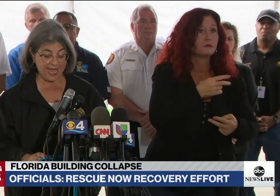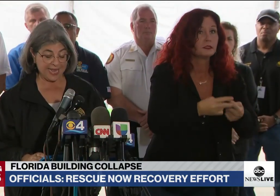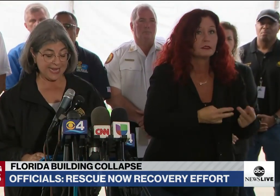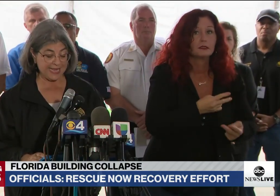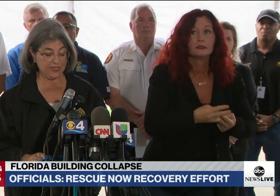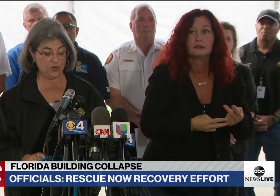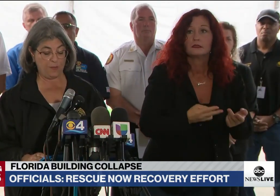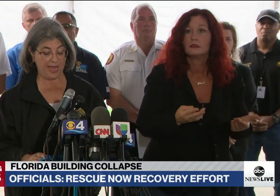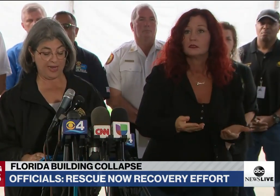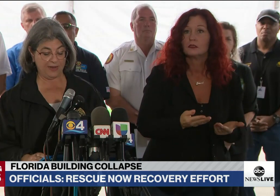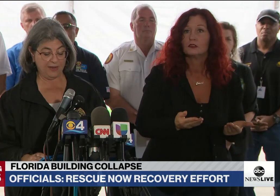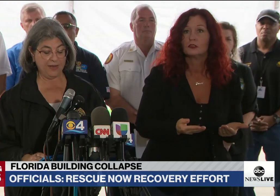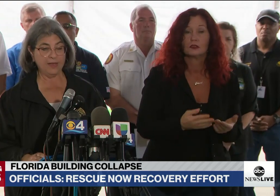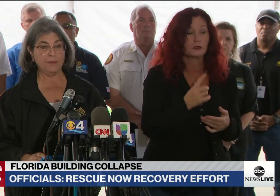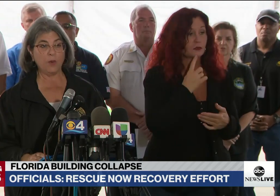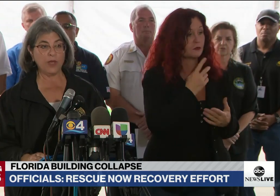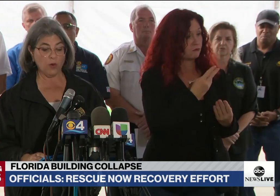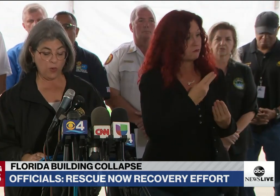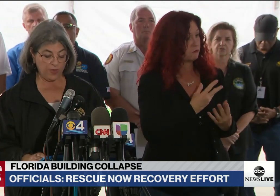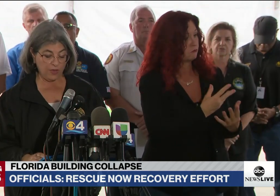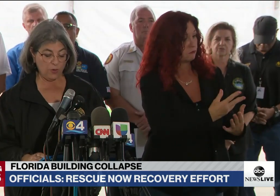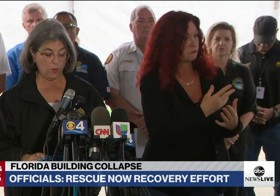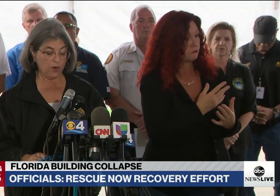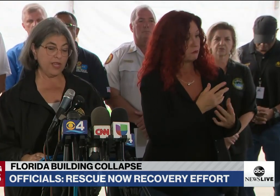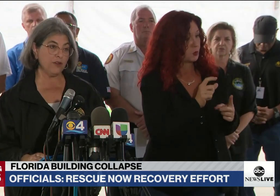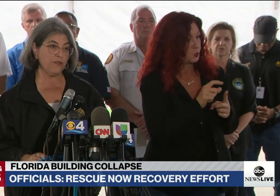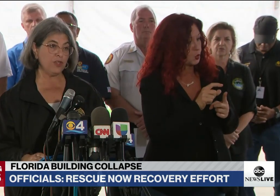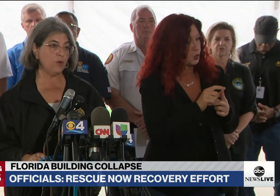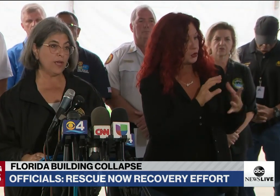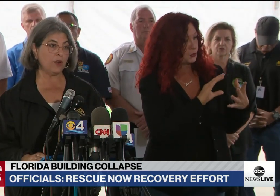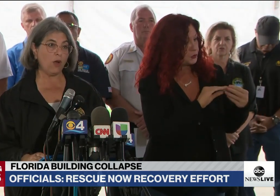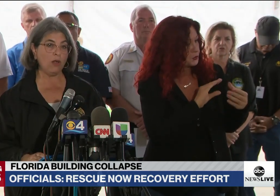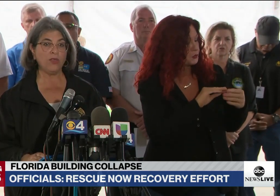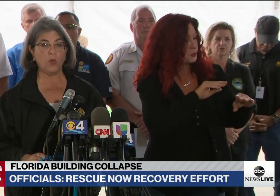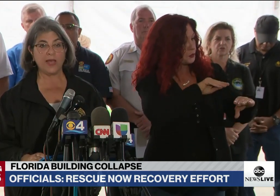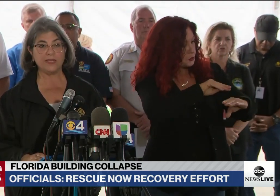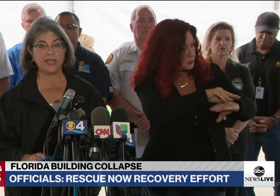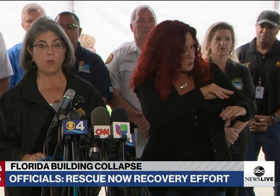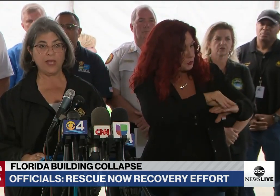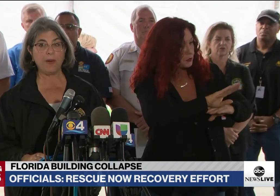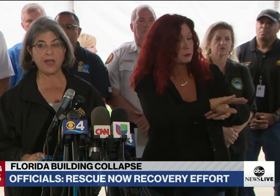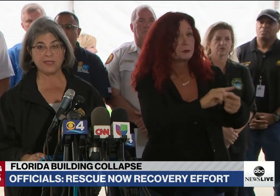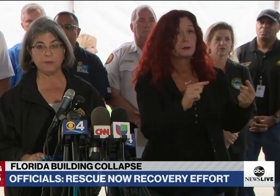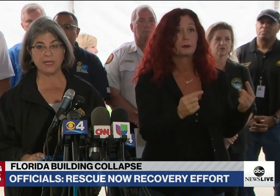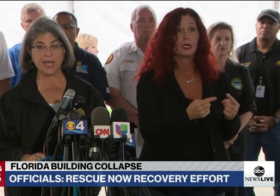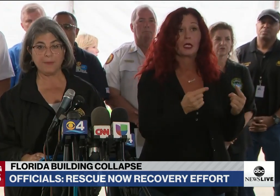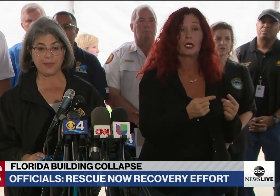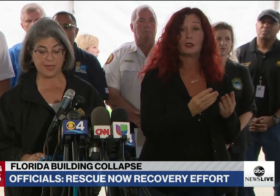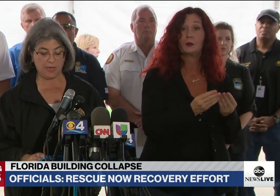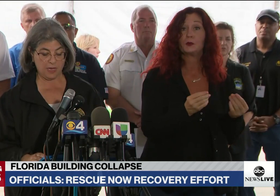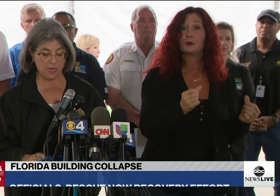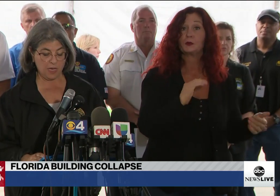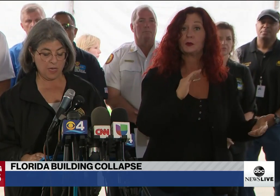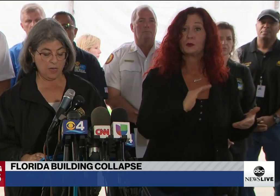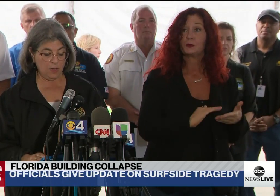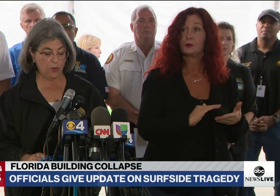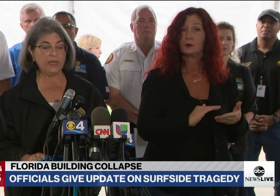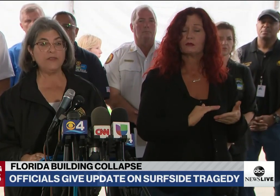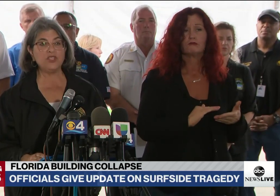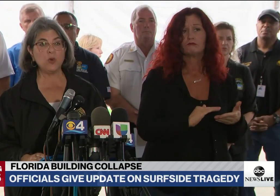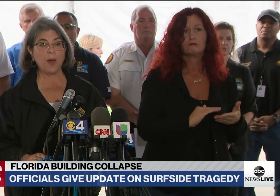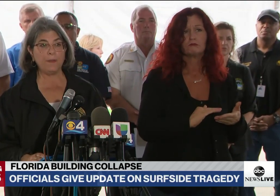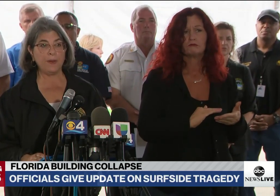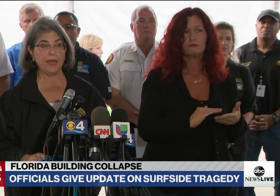words can ease your pain, but we are with you, we're here for you in all the ways that we possibly can be.